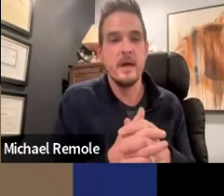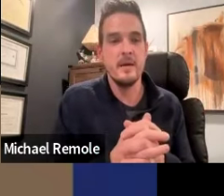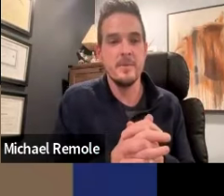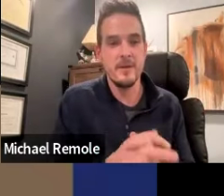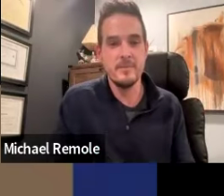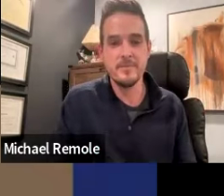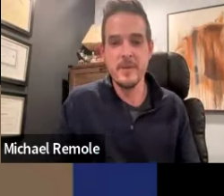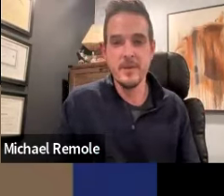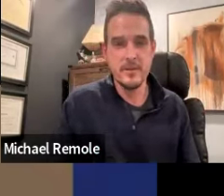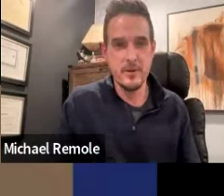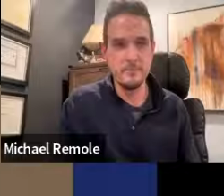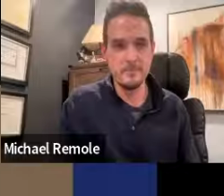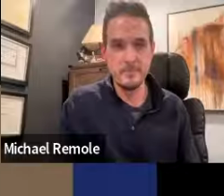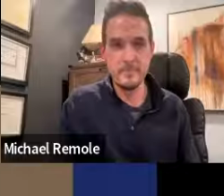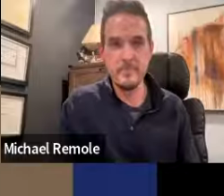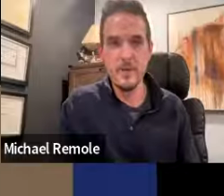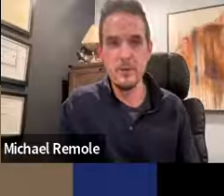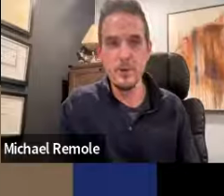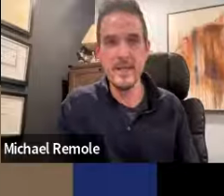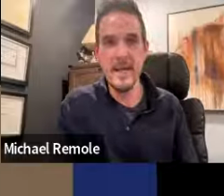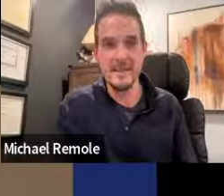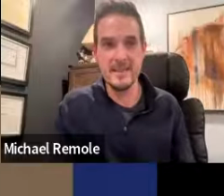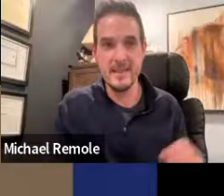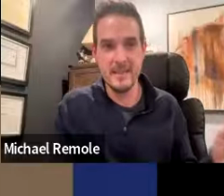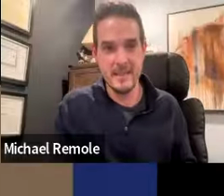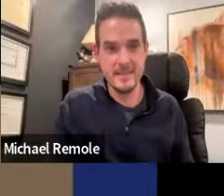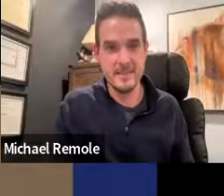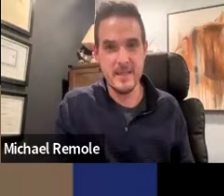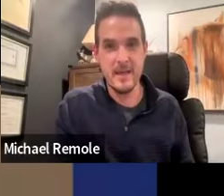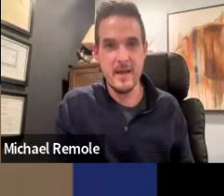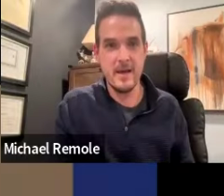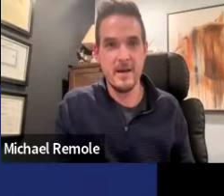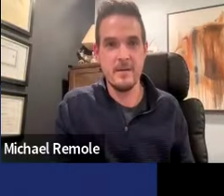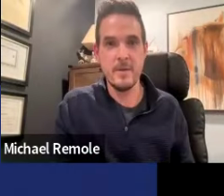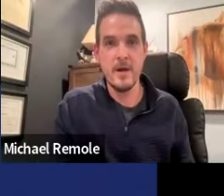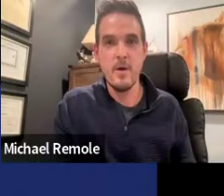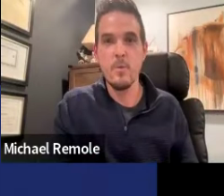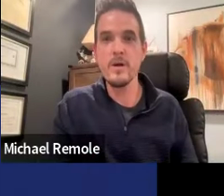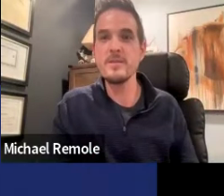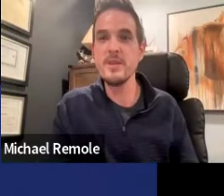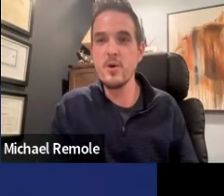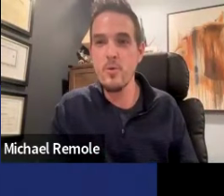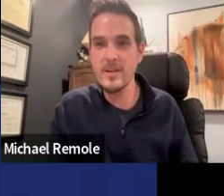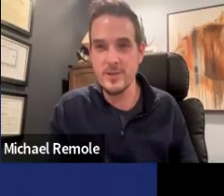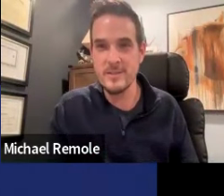time there. So, looking at this, what are some of the